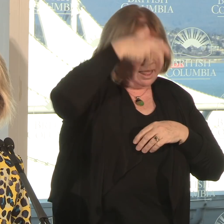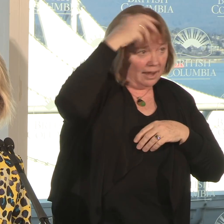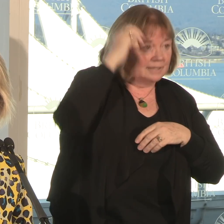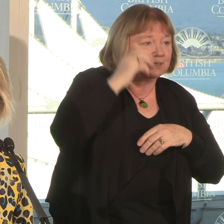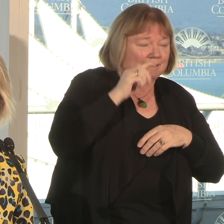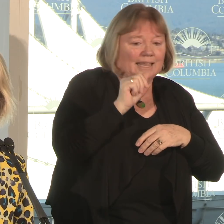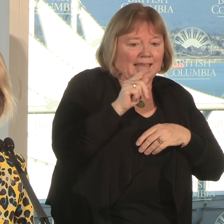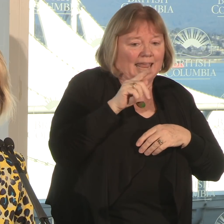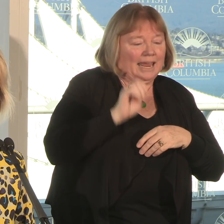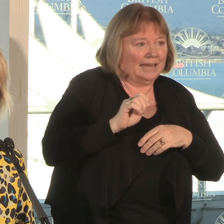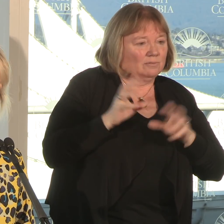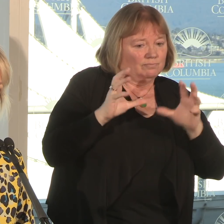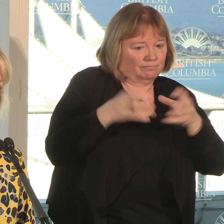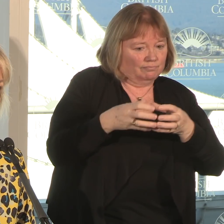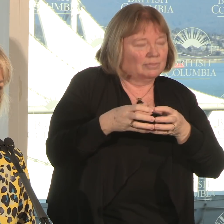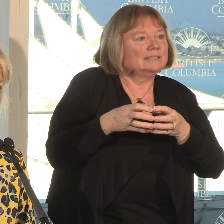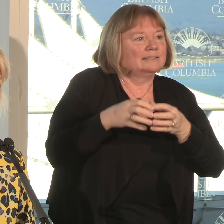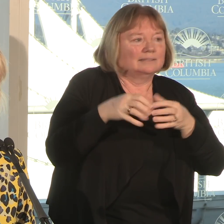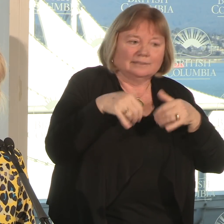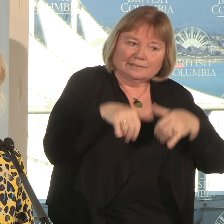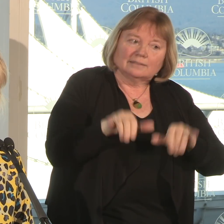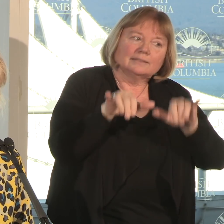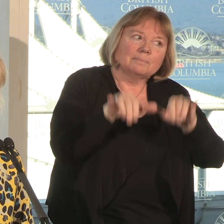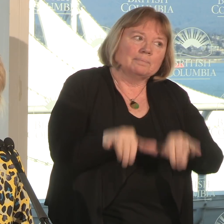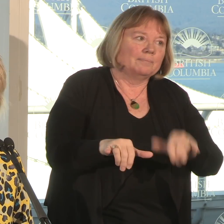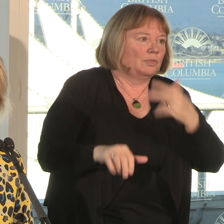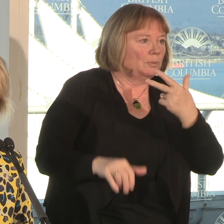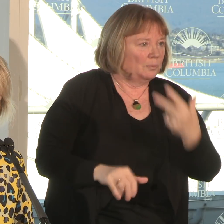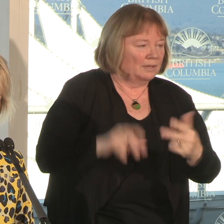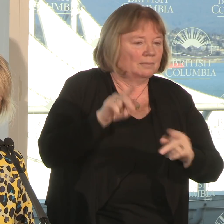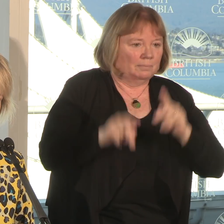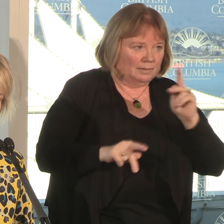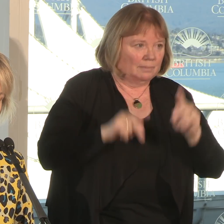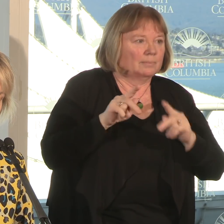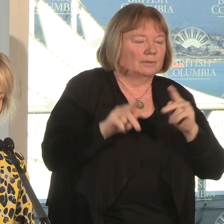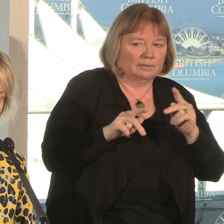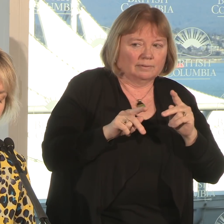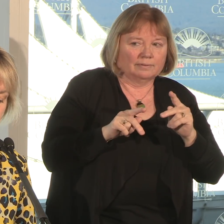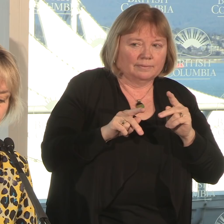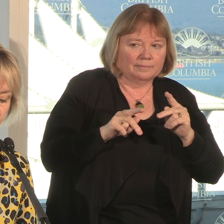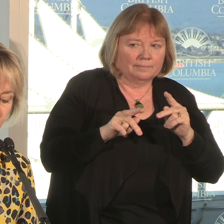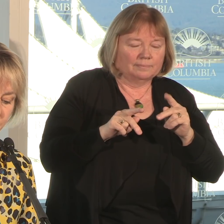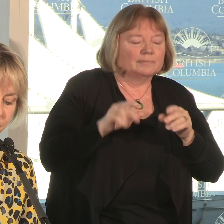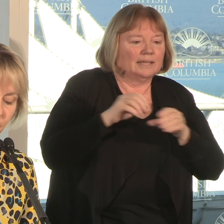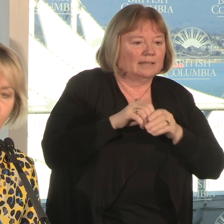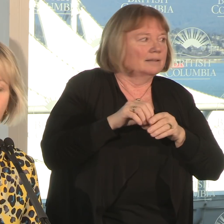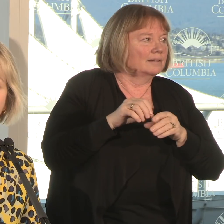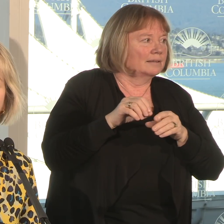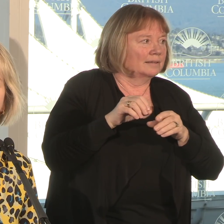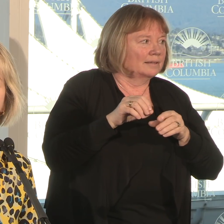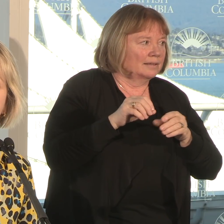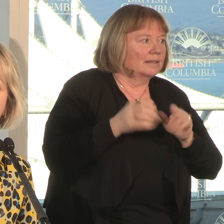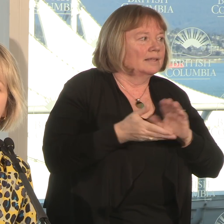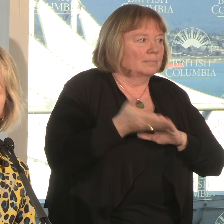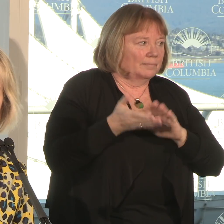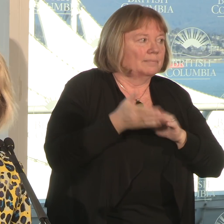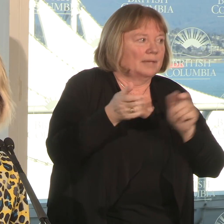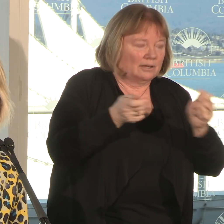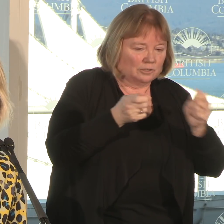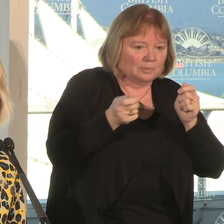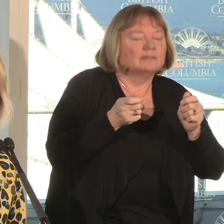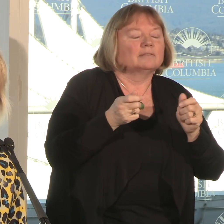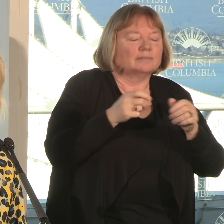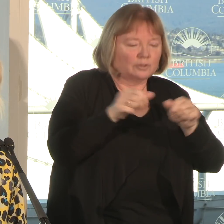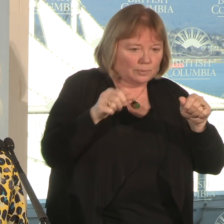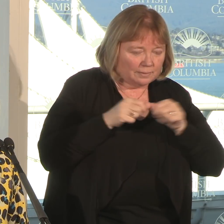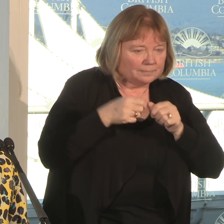of cases remains at 3 people who are in the admin section at Lionsgate. Additionally,